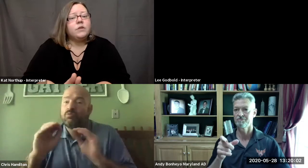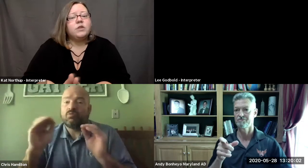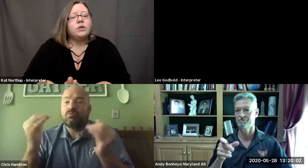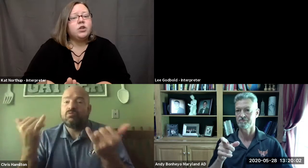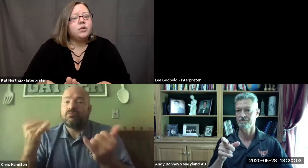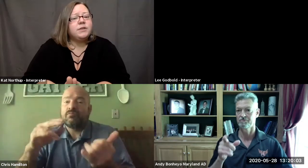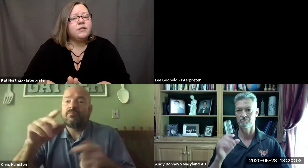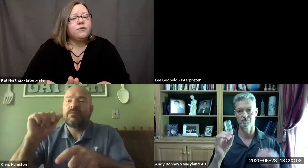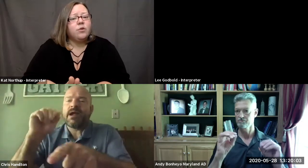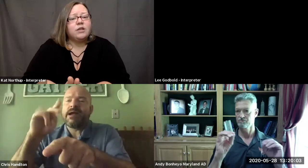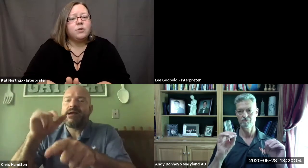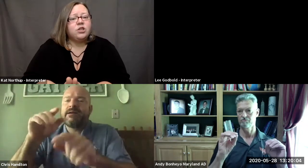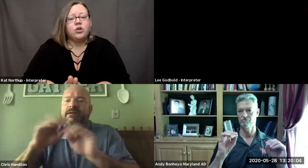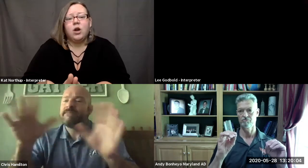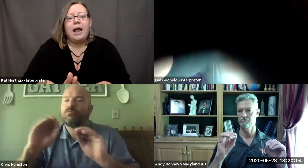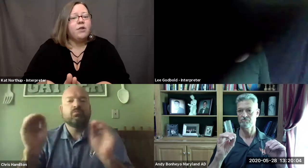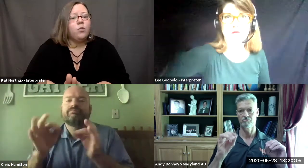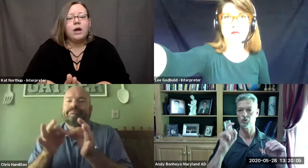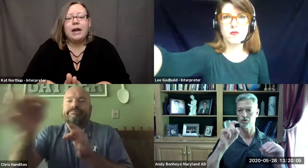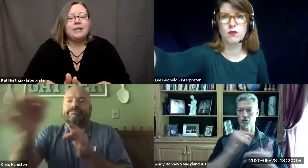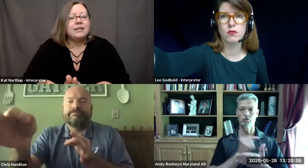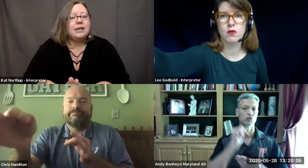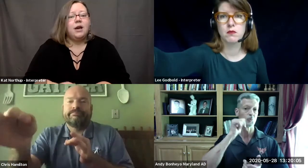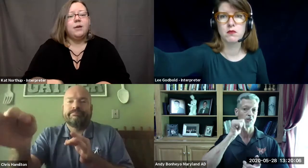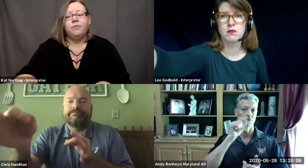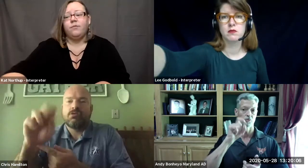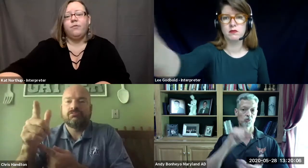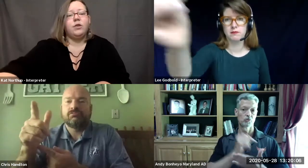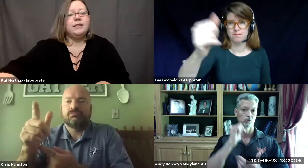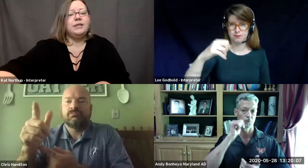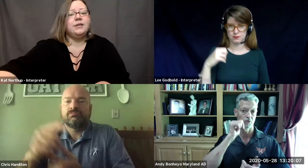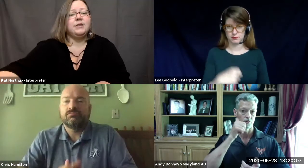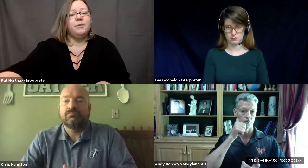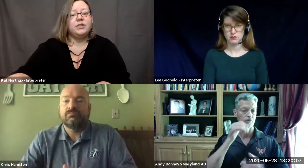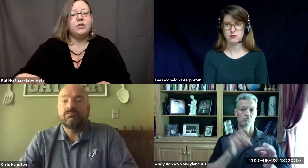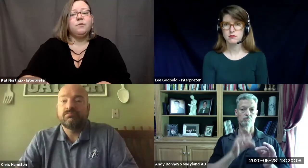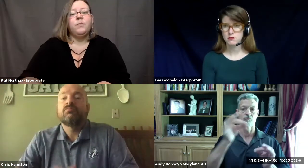So in terms of graduation, you're not having one at this time for this semester?